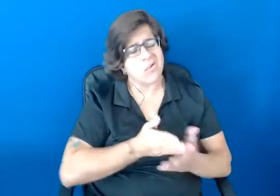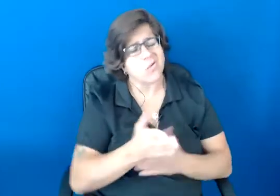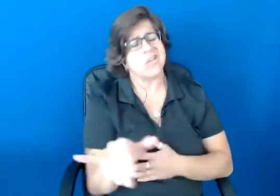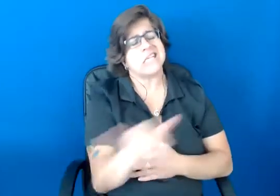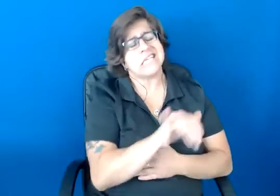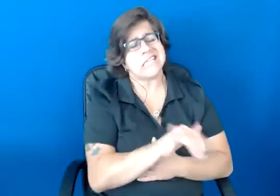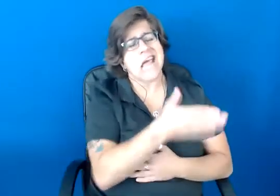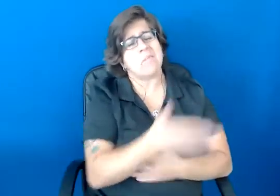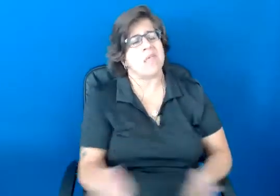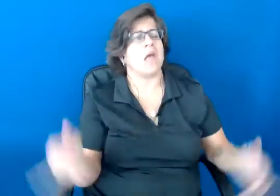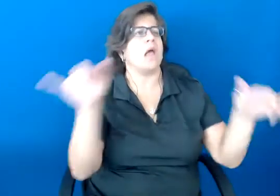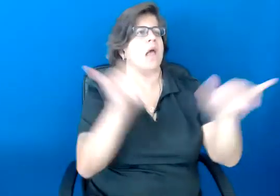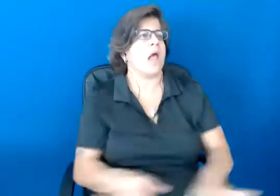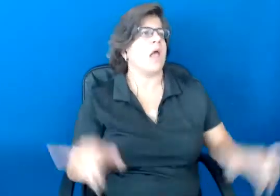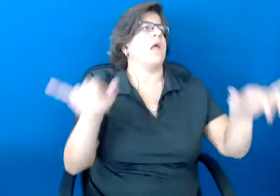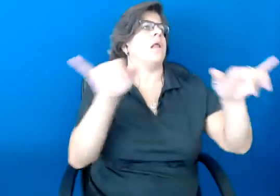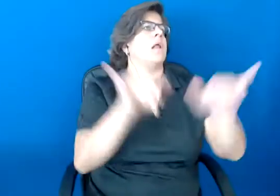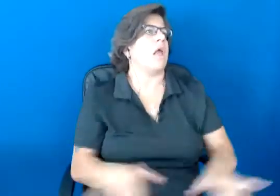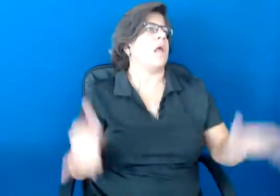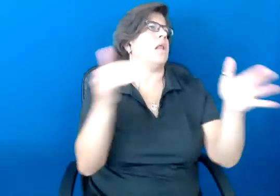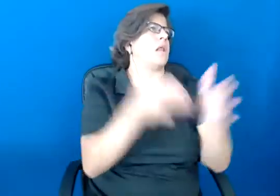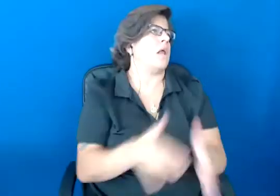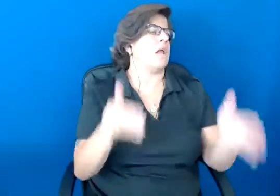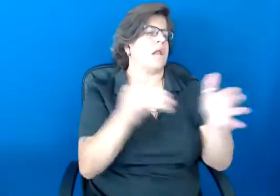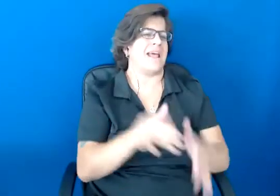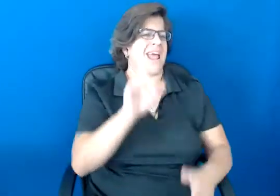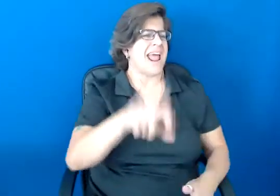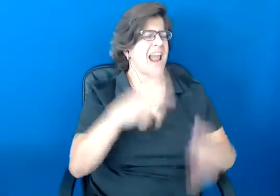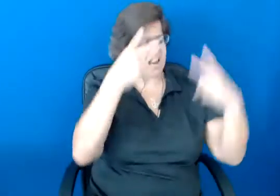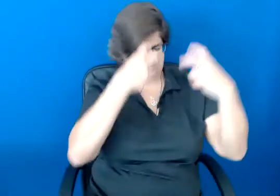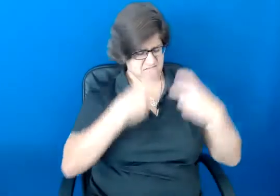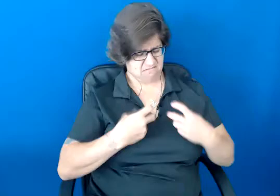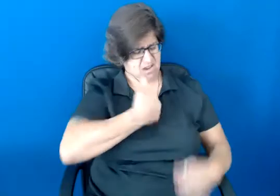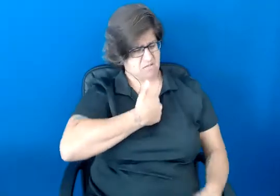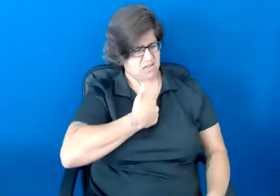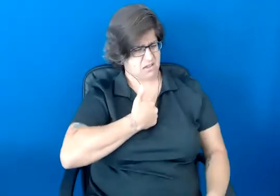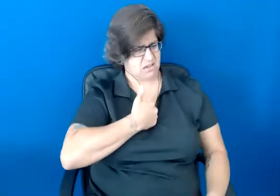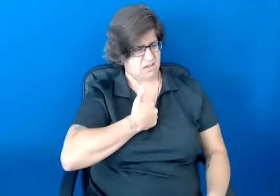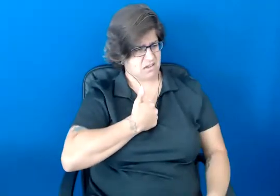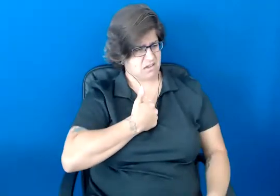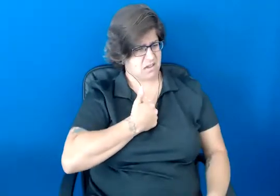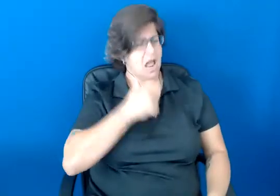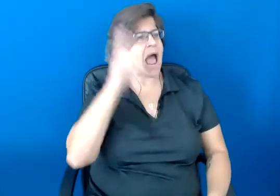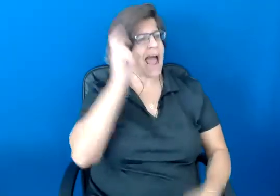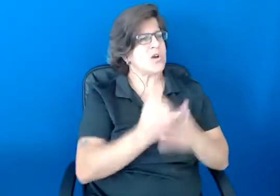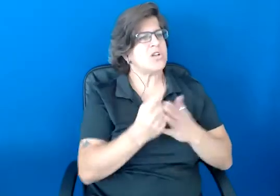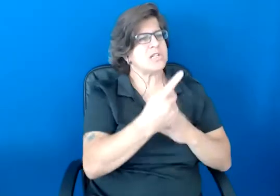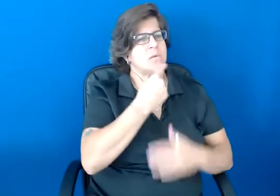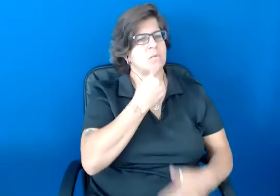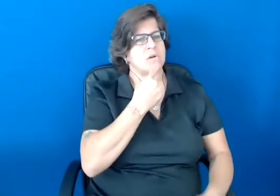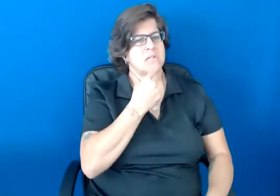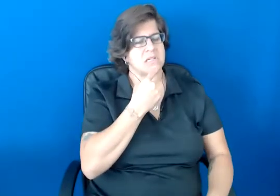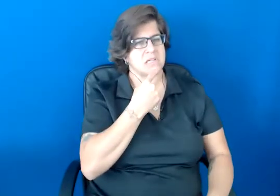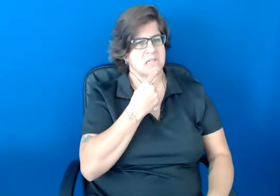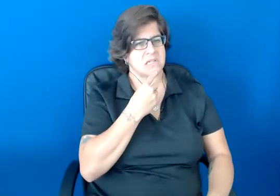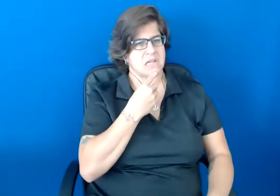thing over and over and over. And I have to look at myself. I heard somebody say